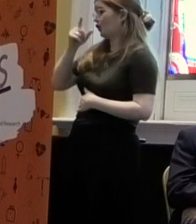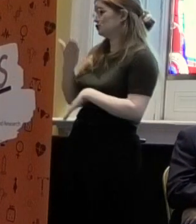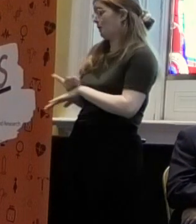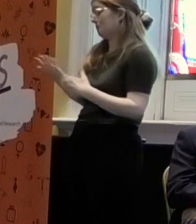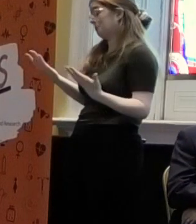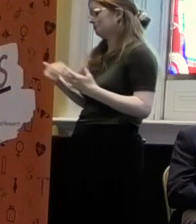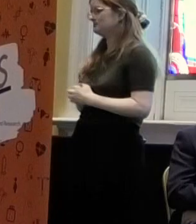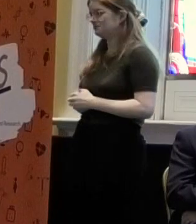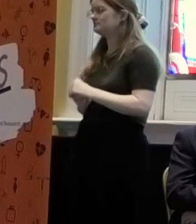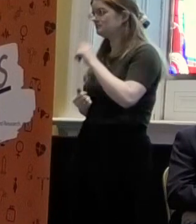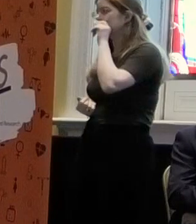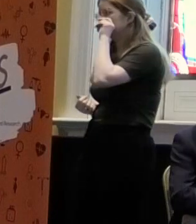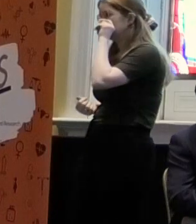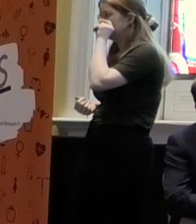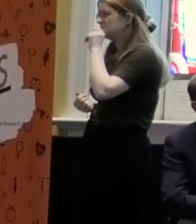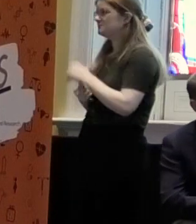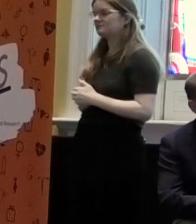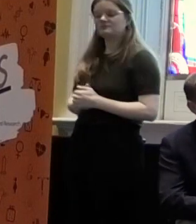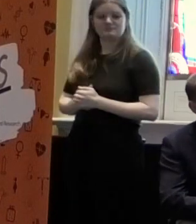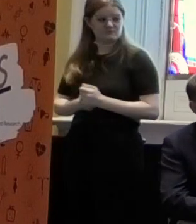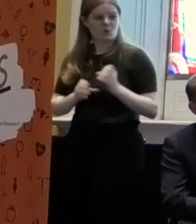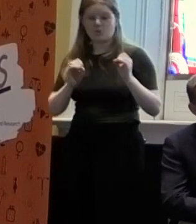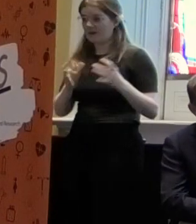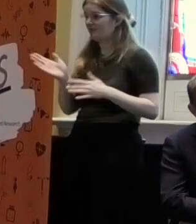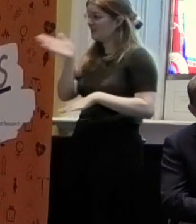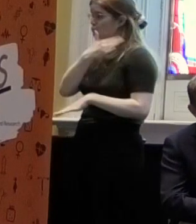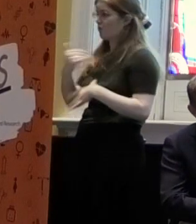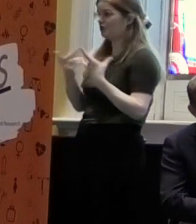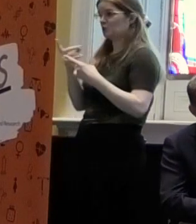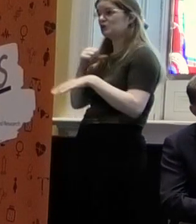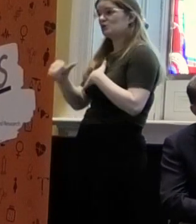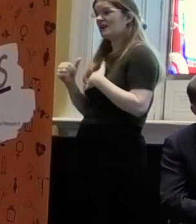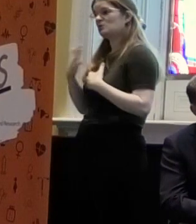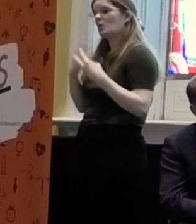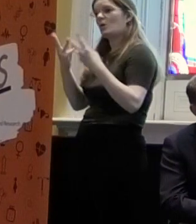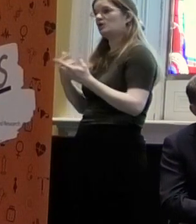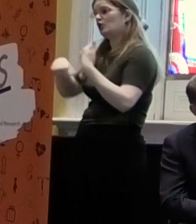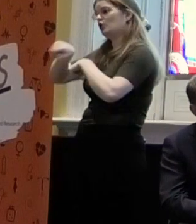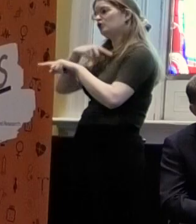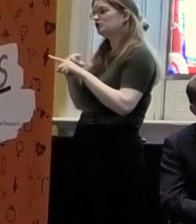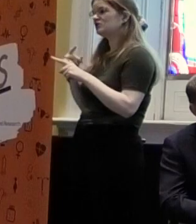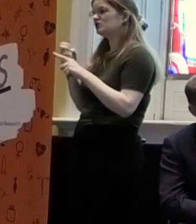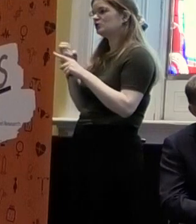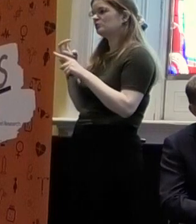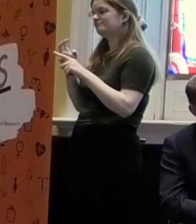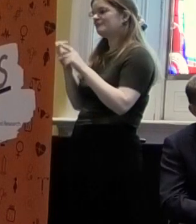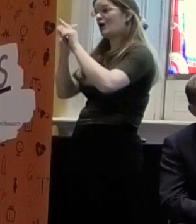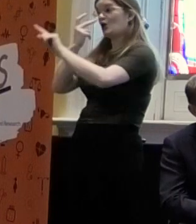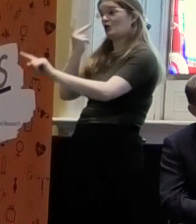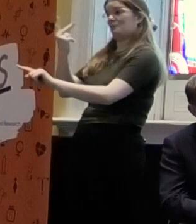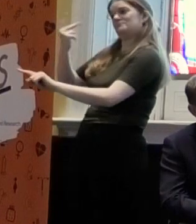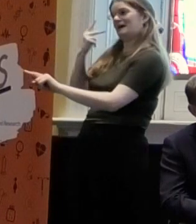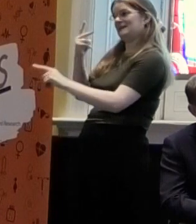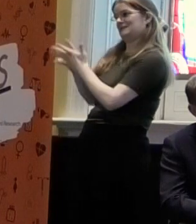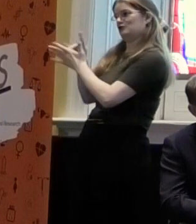have. Sounds good. Sounds good. All right. So that's what you're all doing today. I want us to look a little bit back into the past now.